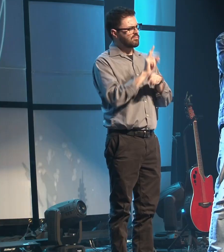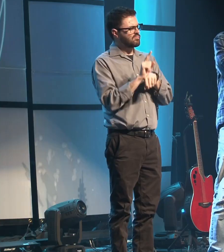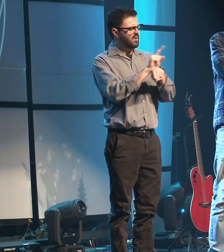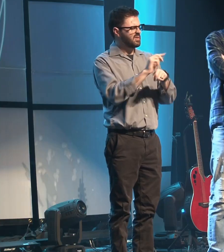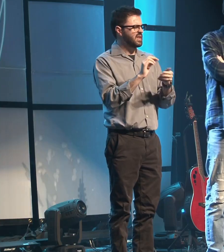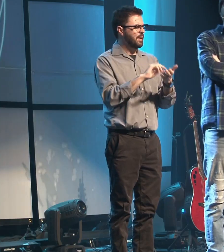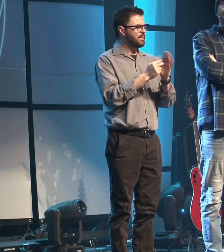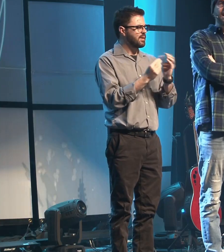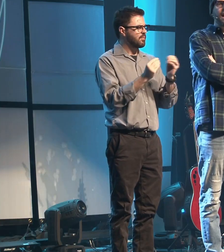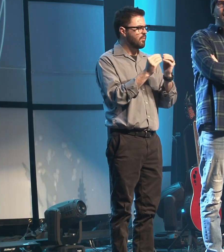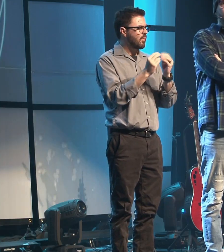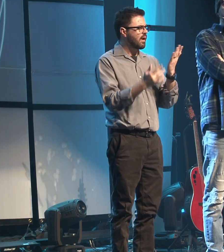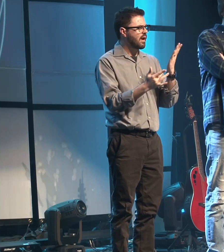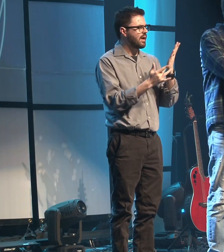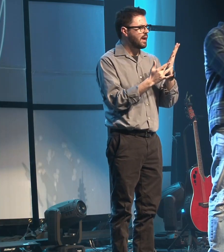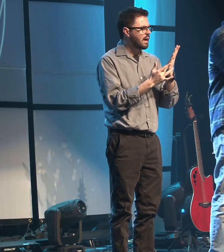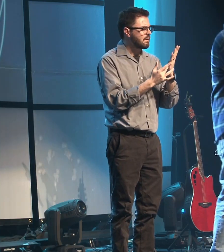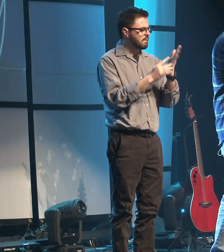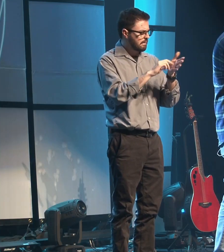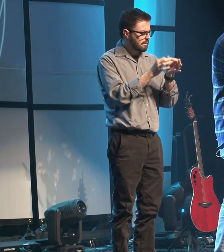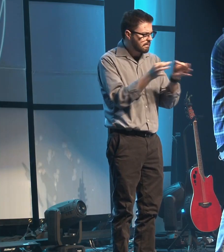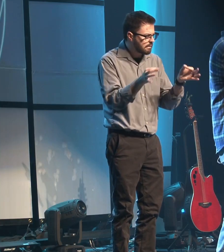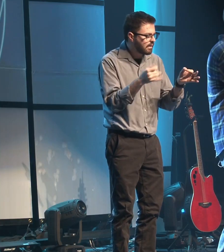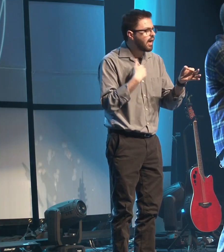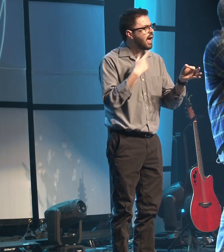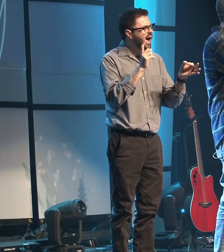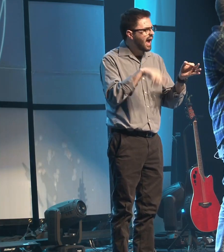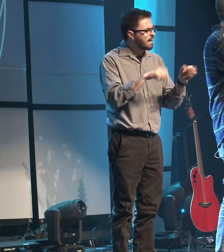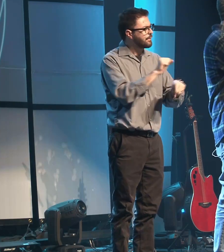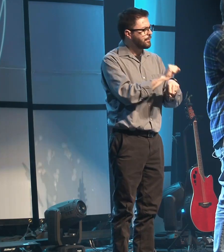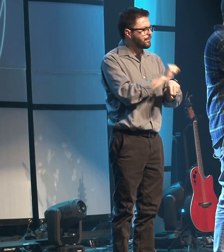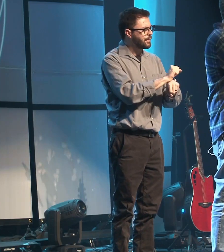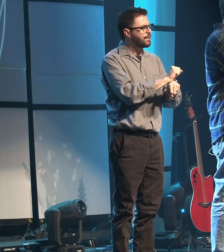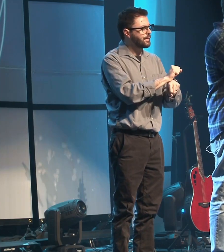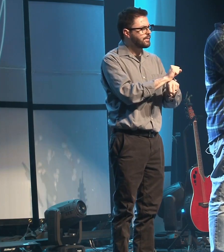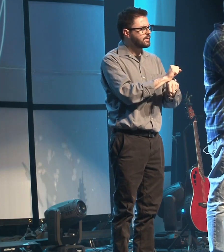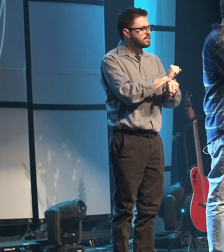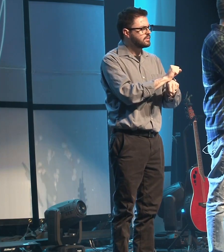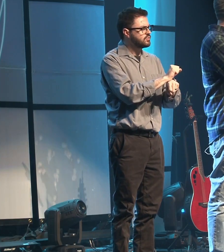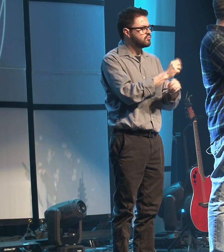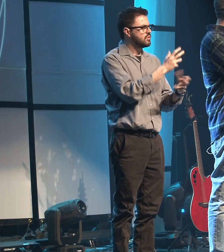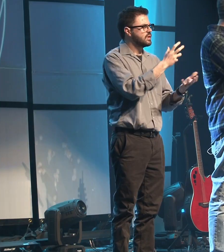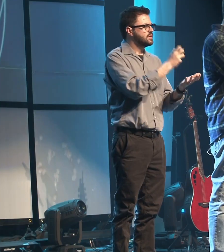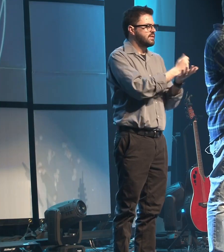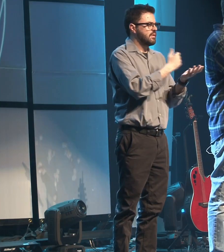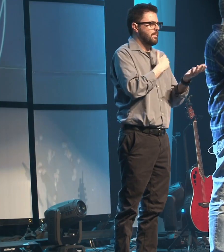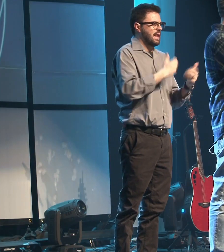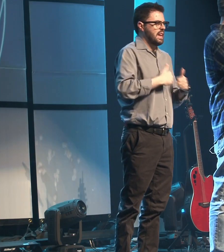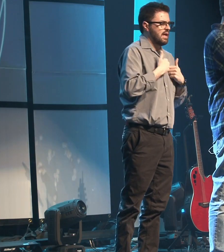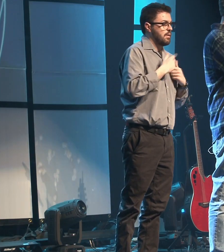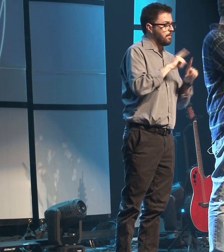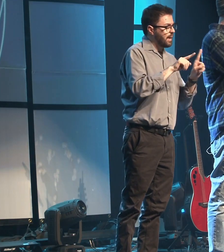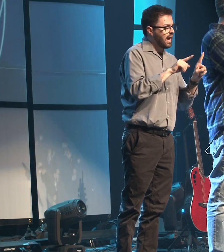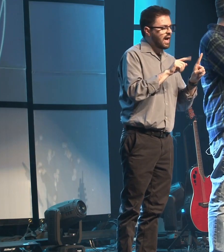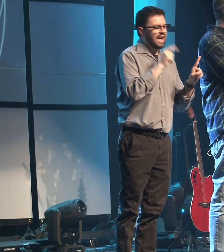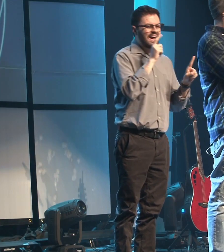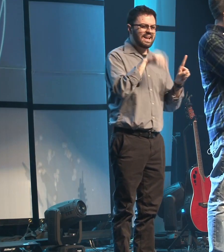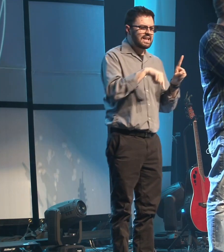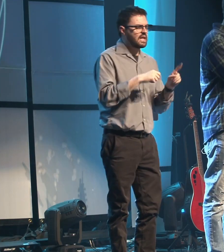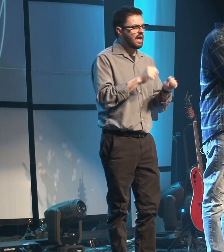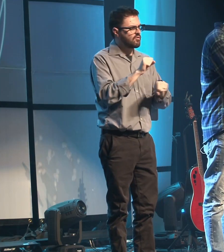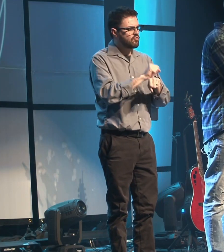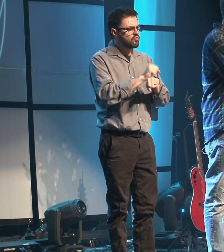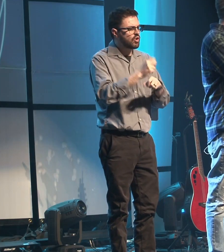more technical sense that, yep, I had to work hard in my life, but I didn't have to work harder because of my skin color. I didn't have to